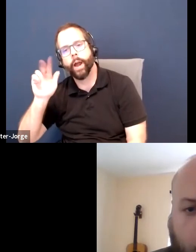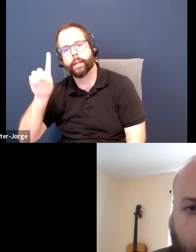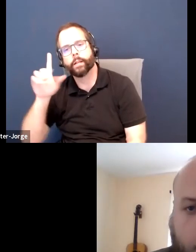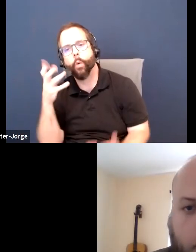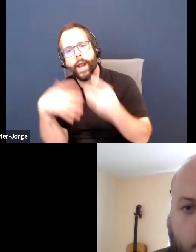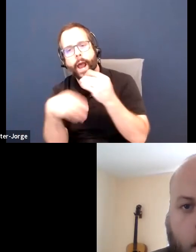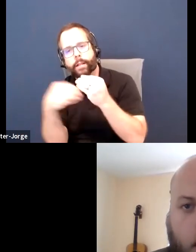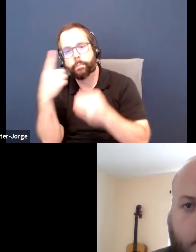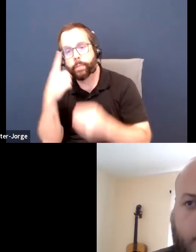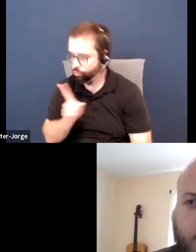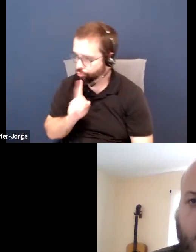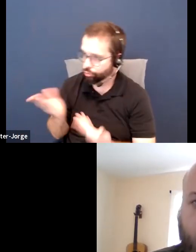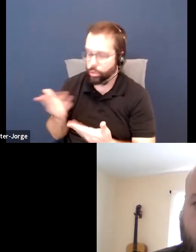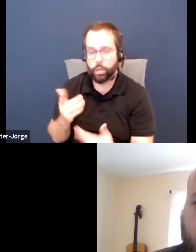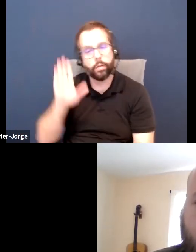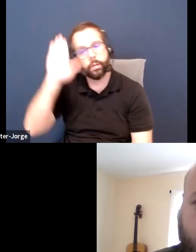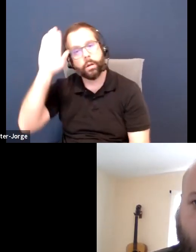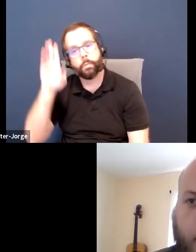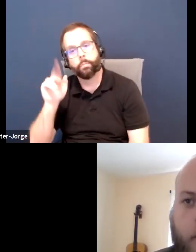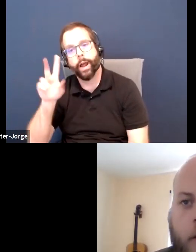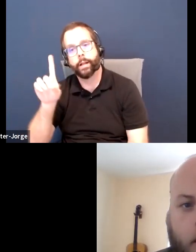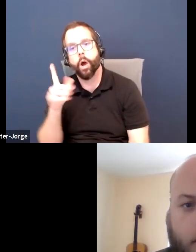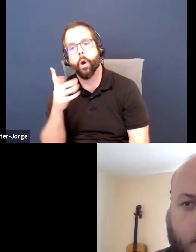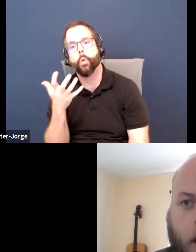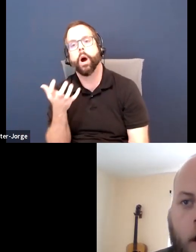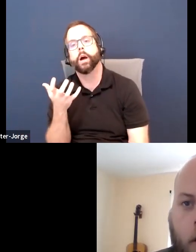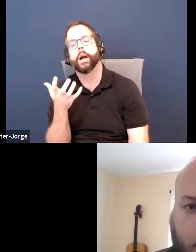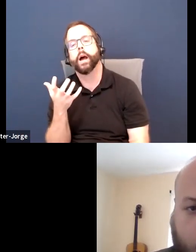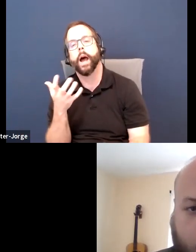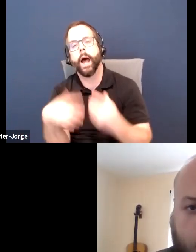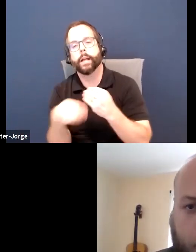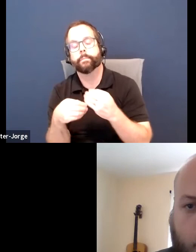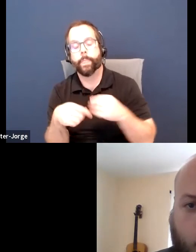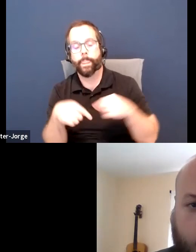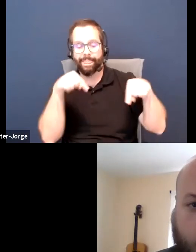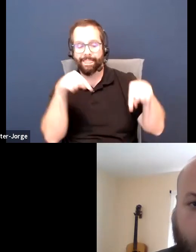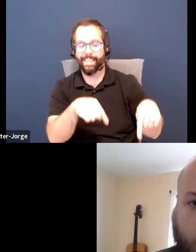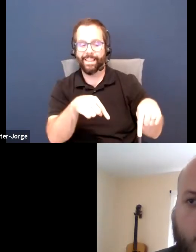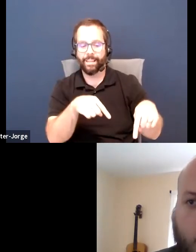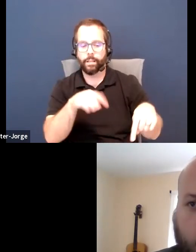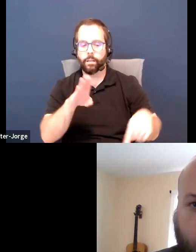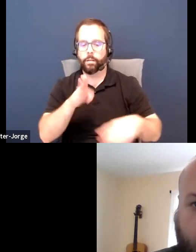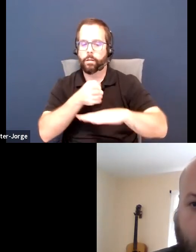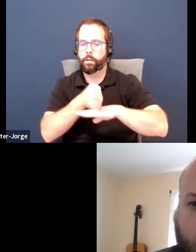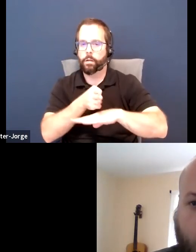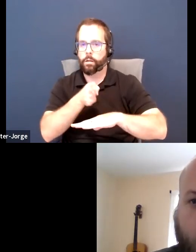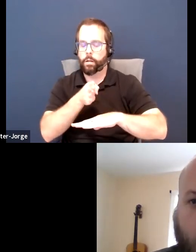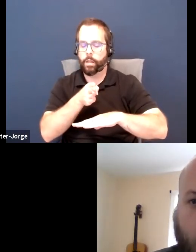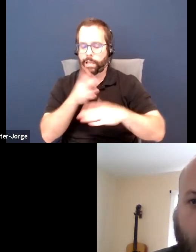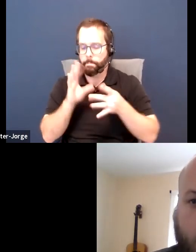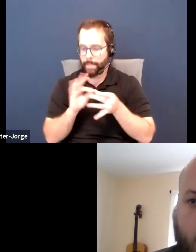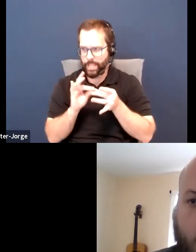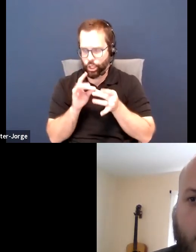I just wanted to add to, this isn't necessarily a direct result of our own advocacy, but one of the other cool things that has